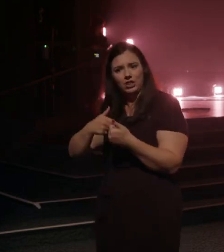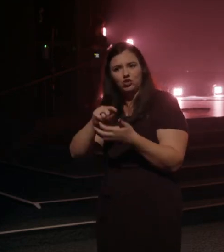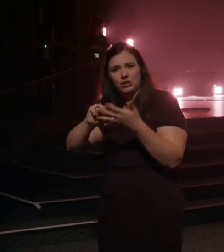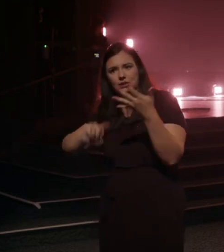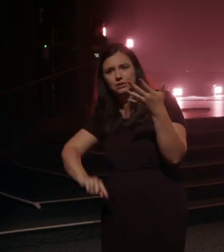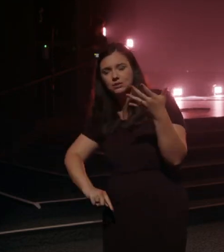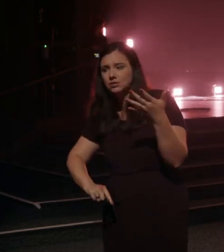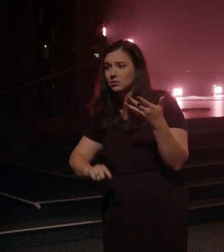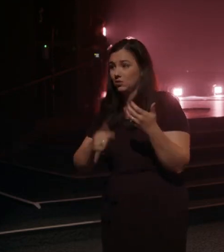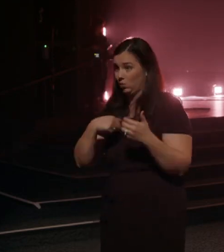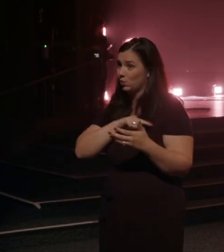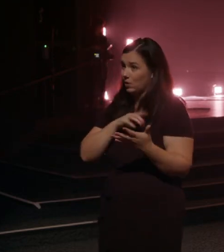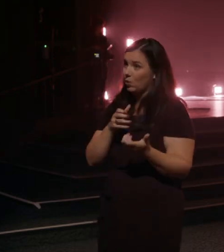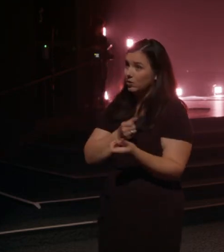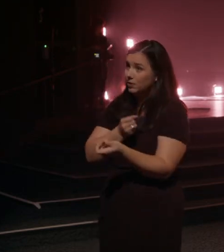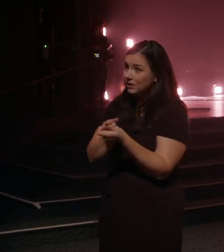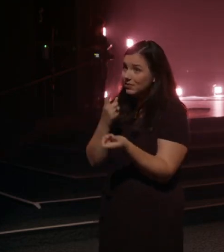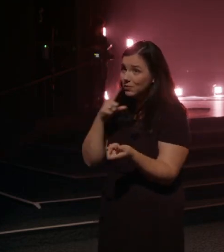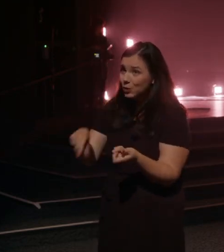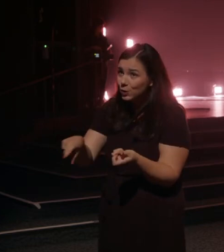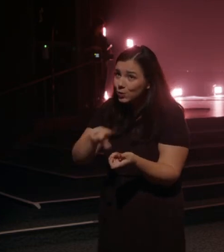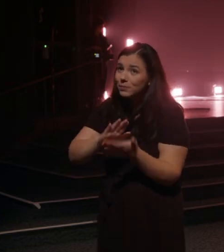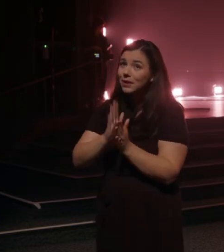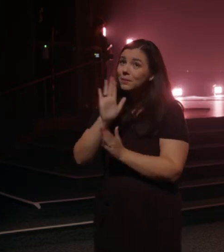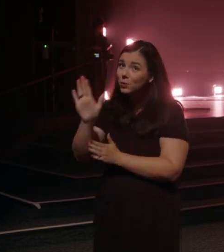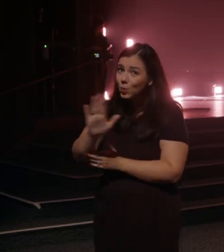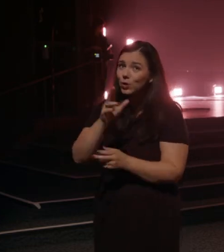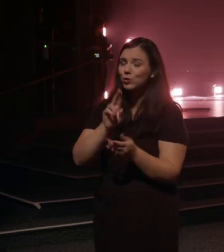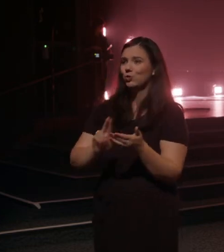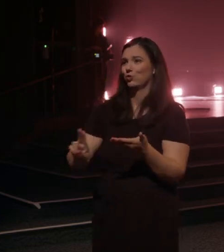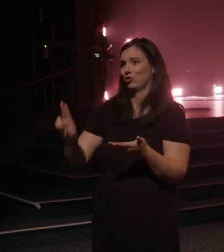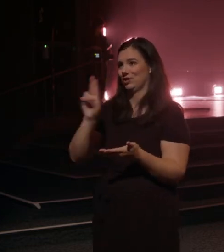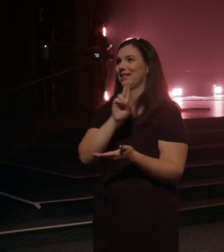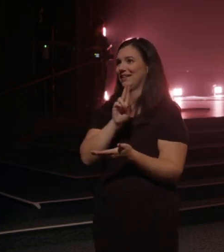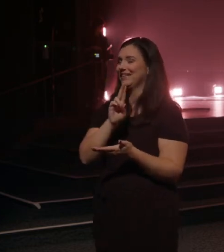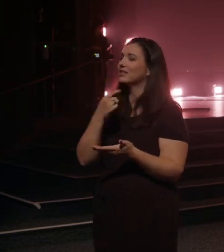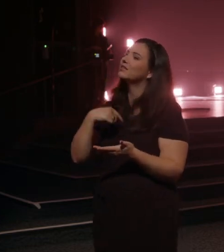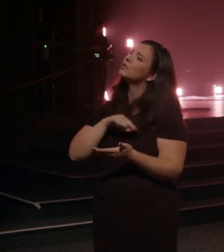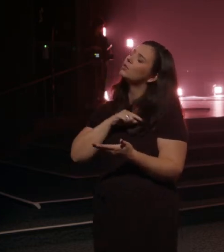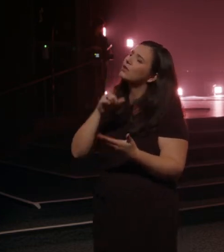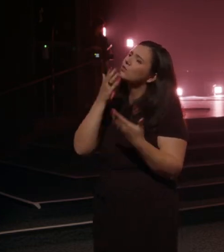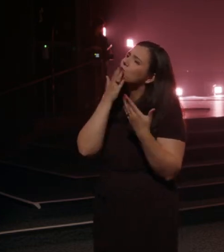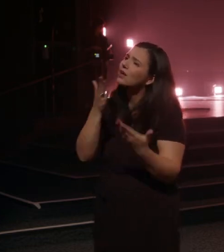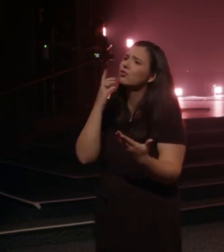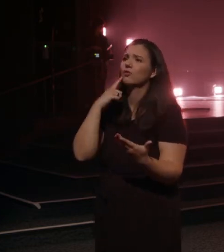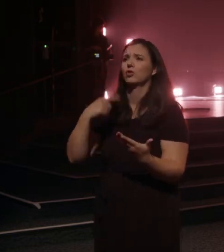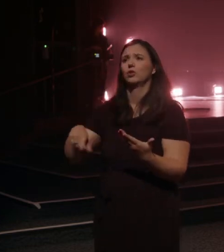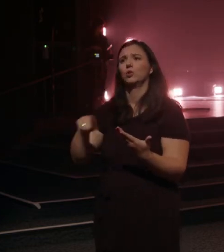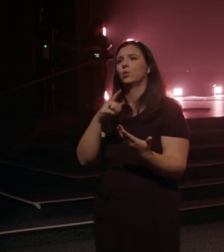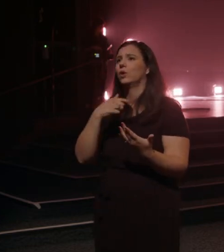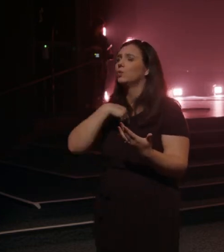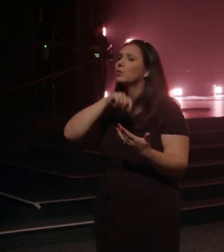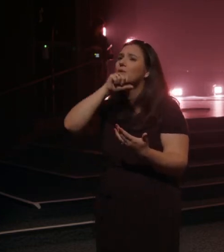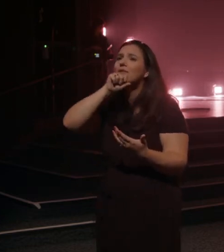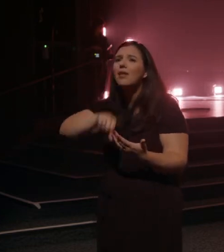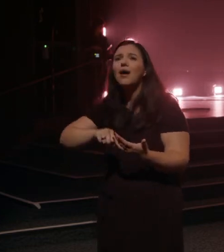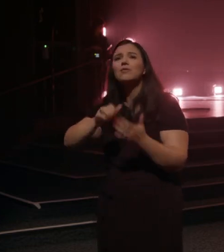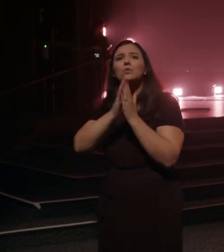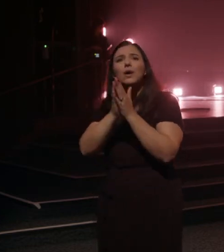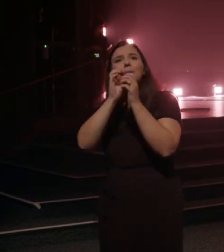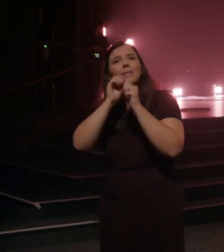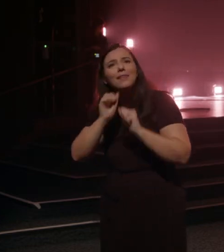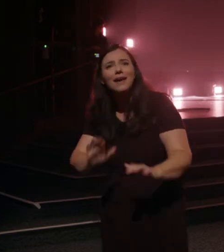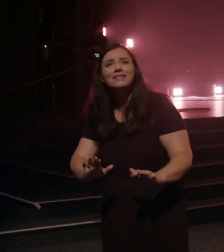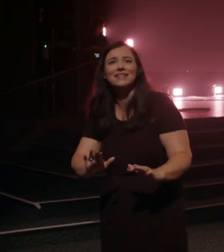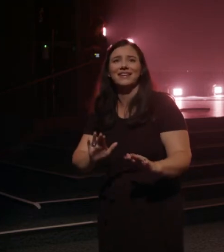We want to be here for you. We want to be your university. And so we are grateful for you, and we would love to just pray a